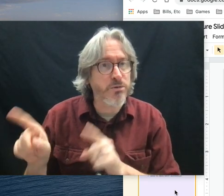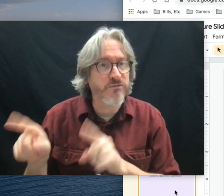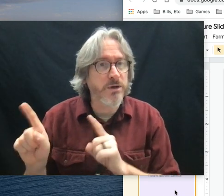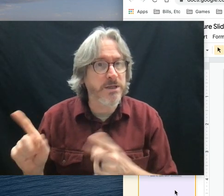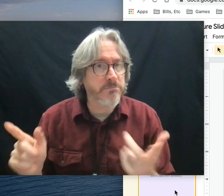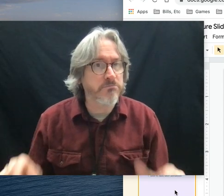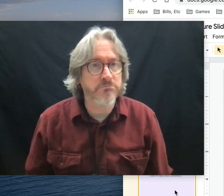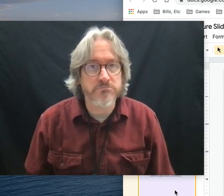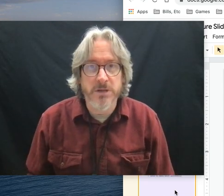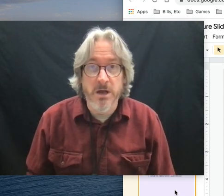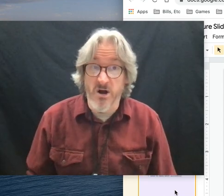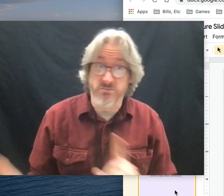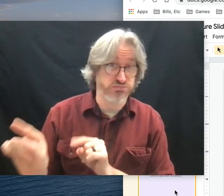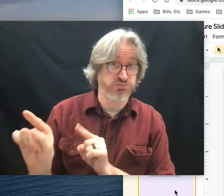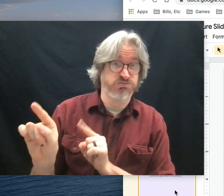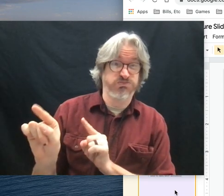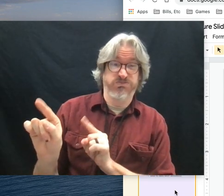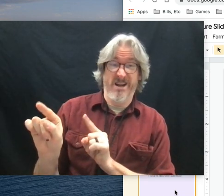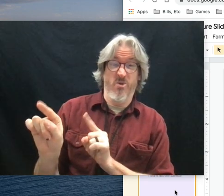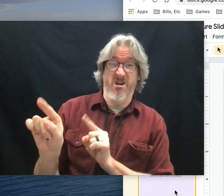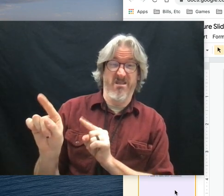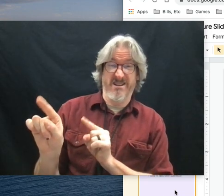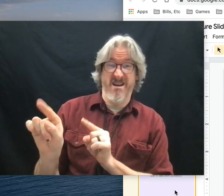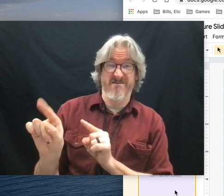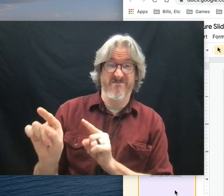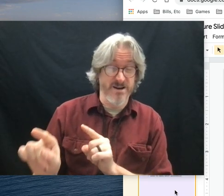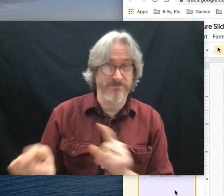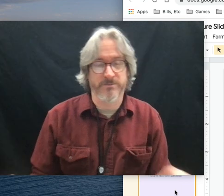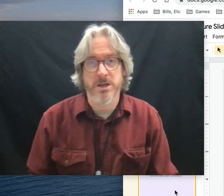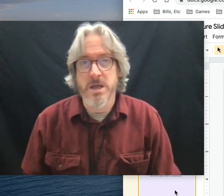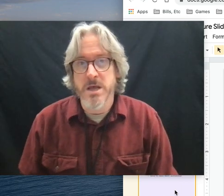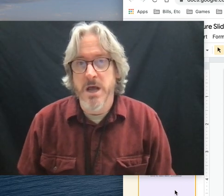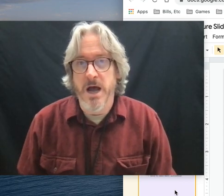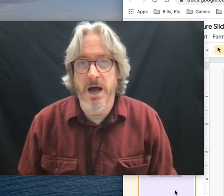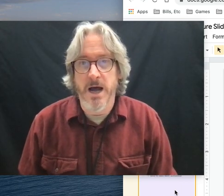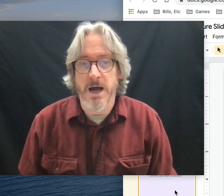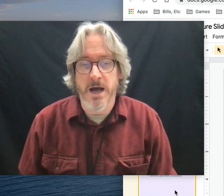might go pretty frequently or I go all the time, right?